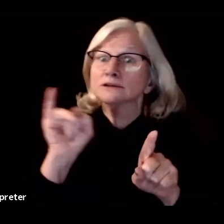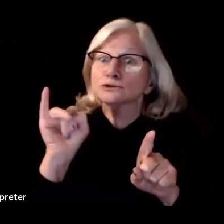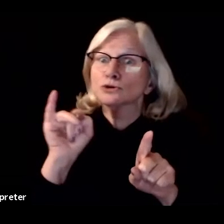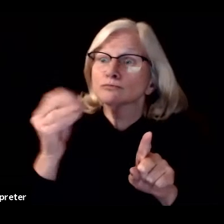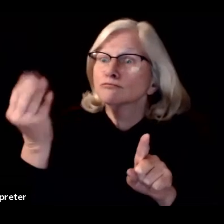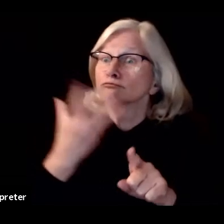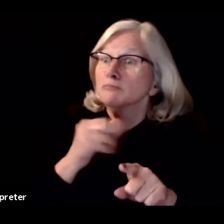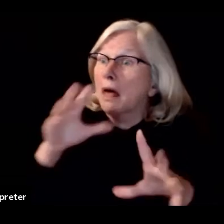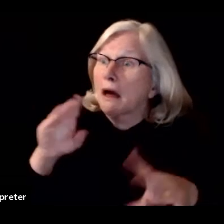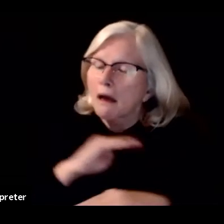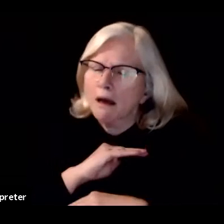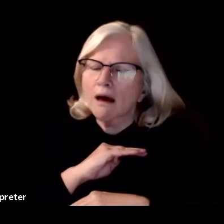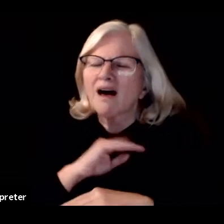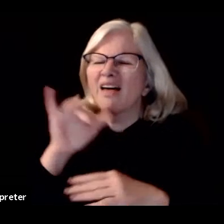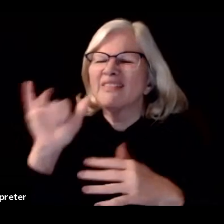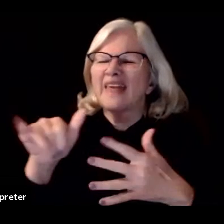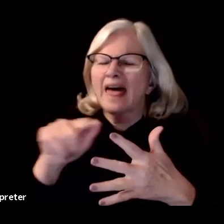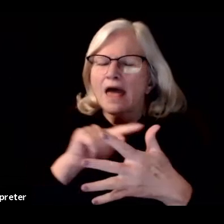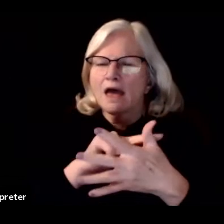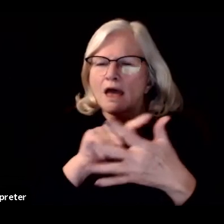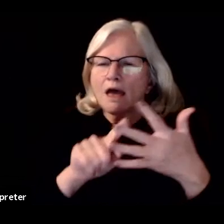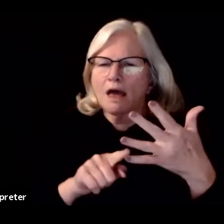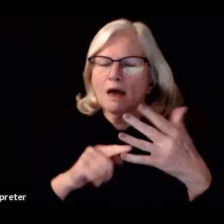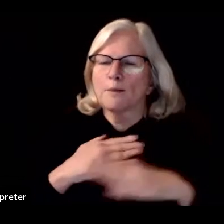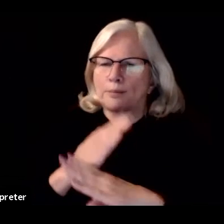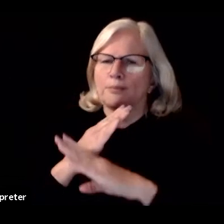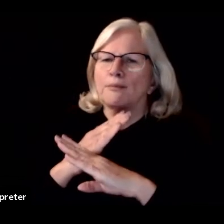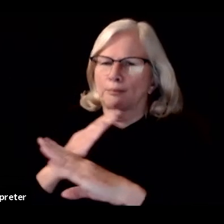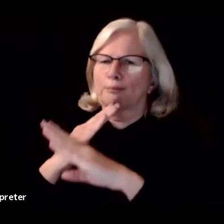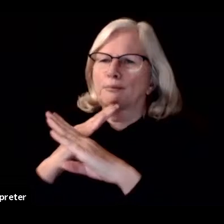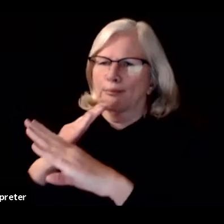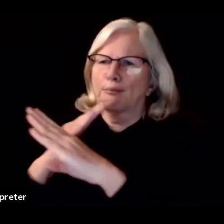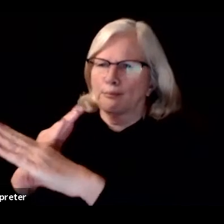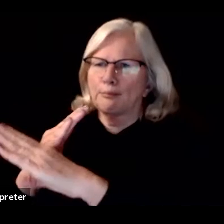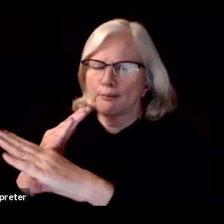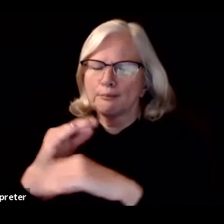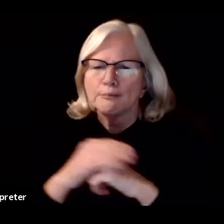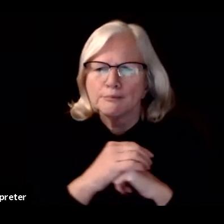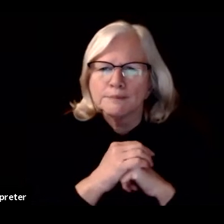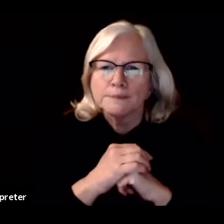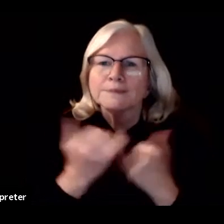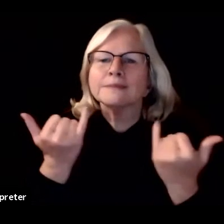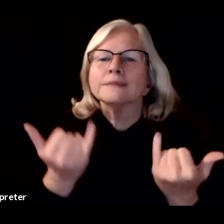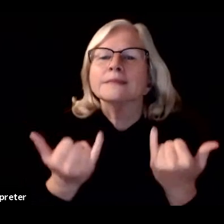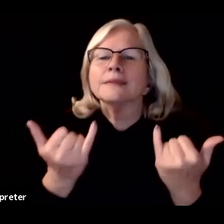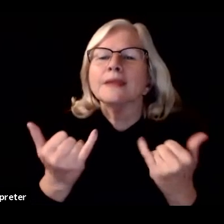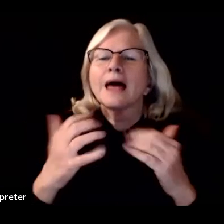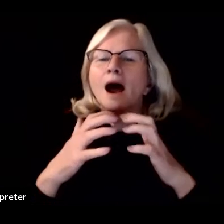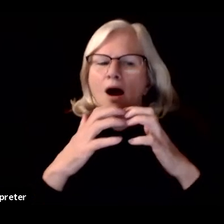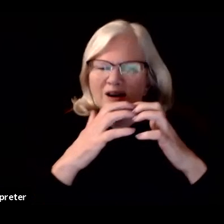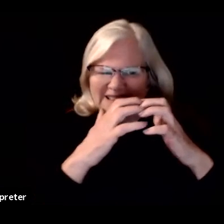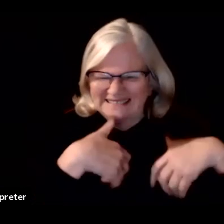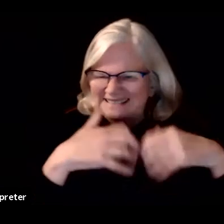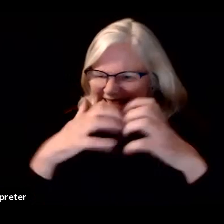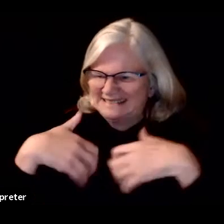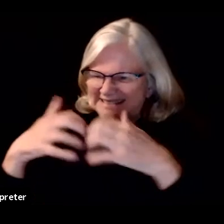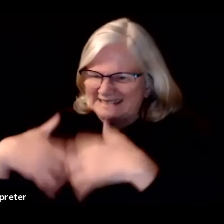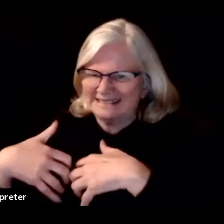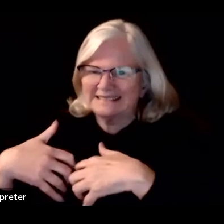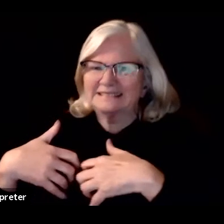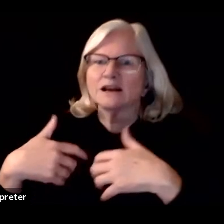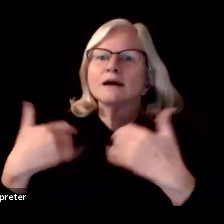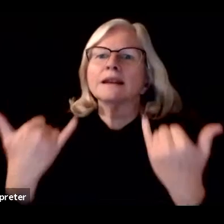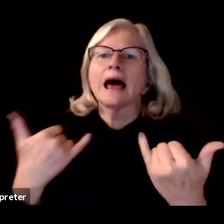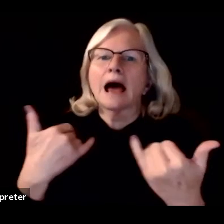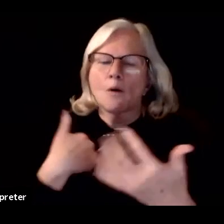testing. But that's really changed a lot. And while it's certainly true that certain sites have certain kinds of tests and